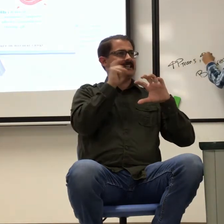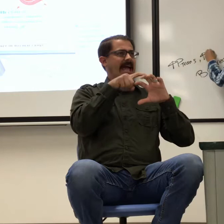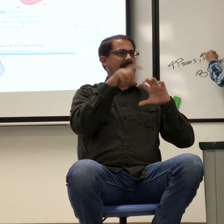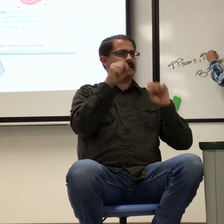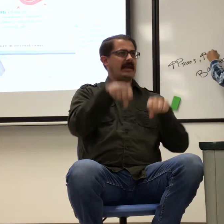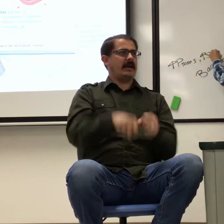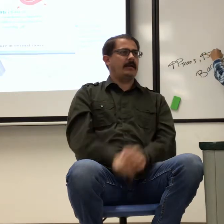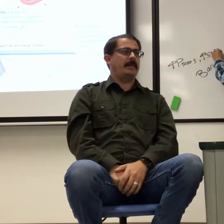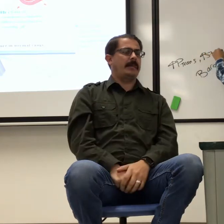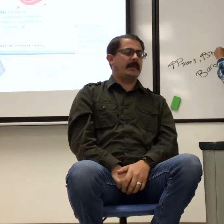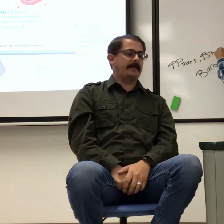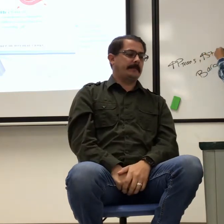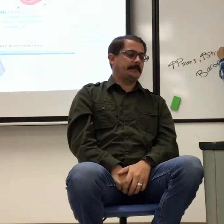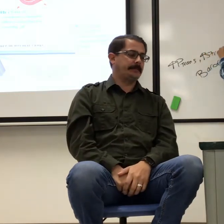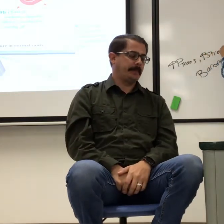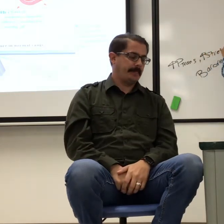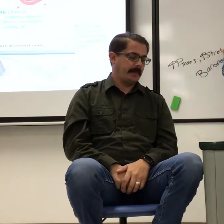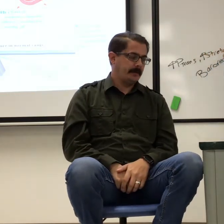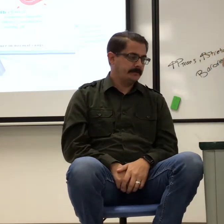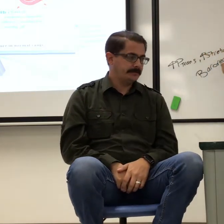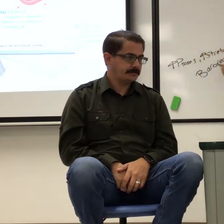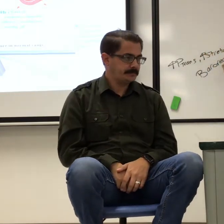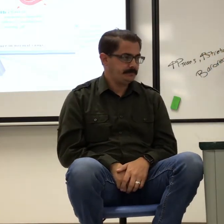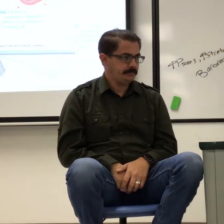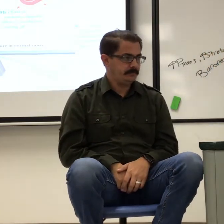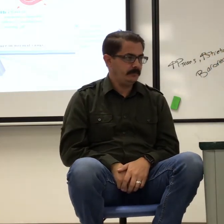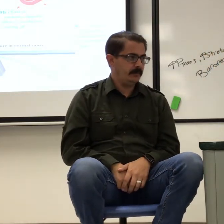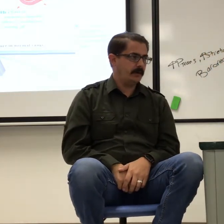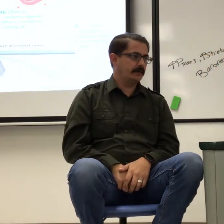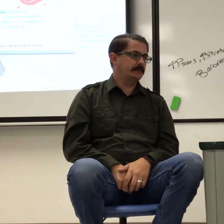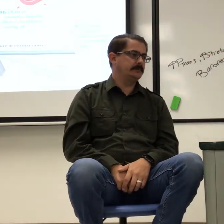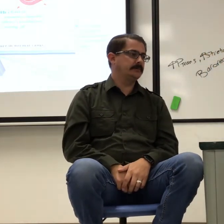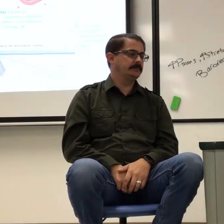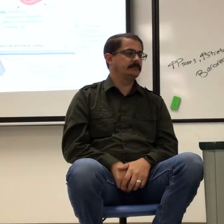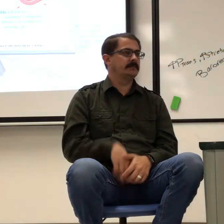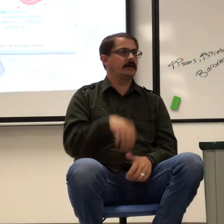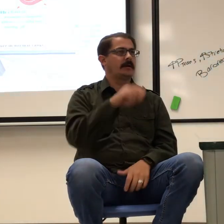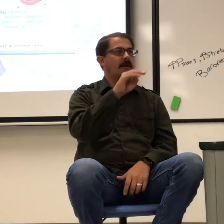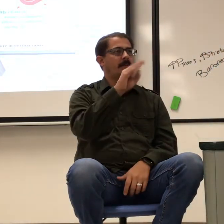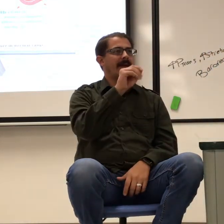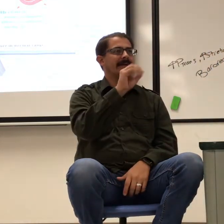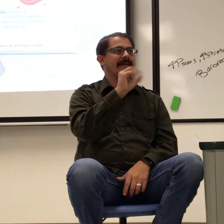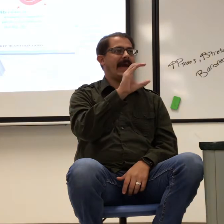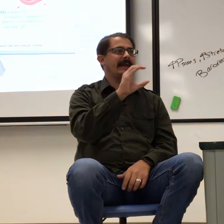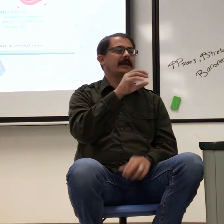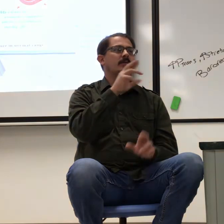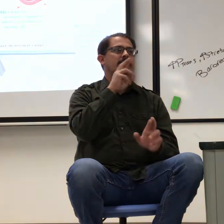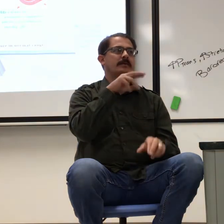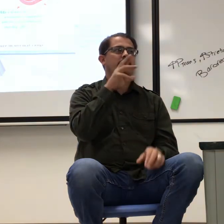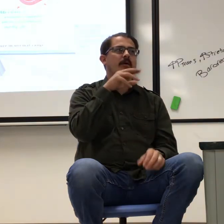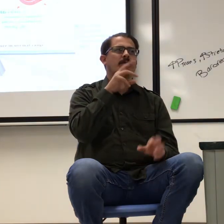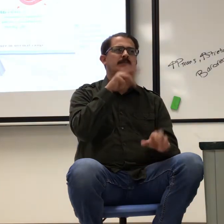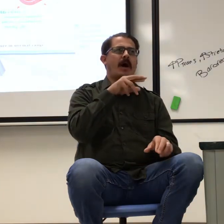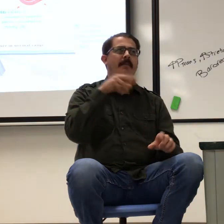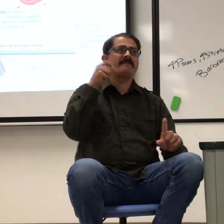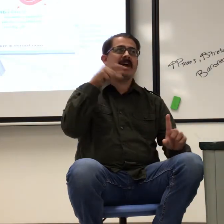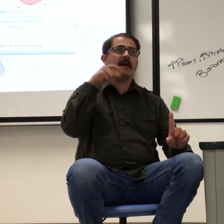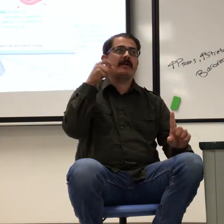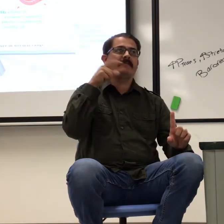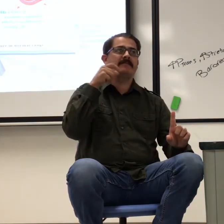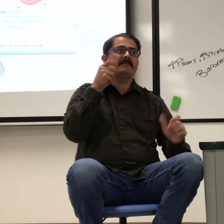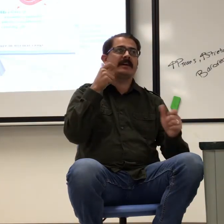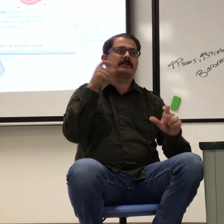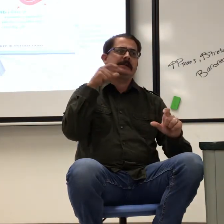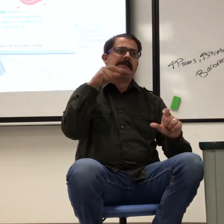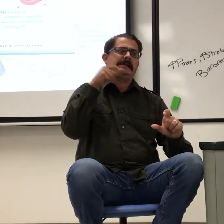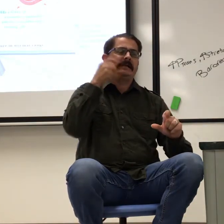Increased stretch. It's a mechanoreceptor. And so it'll respond by firing faster when you